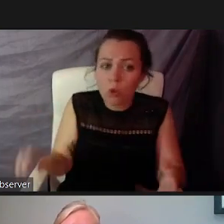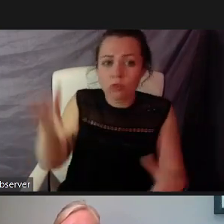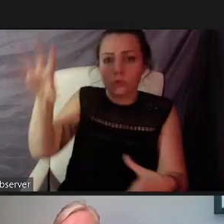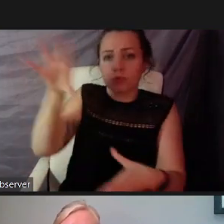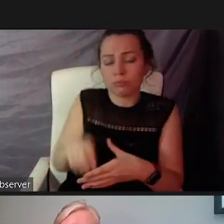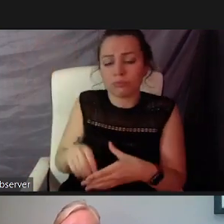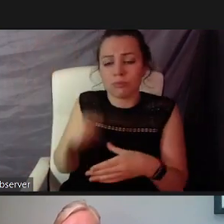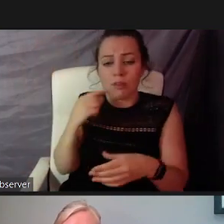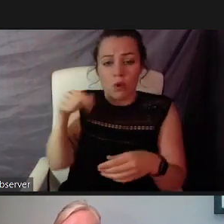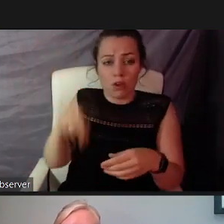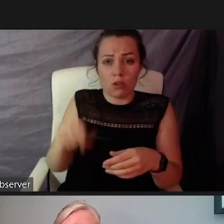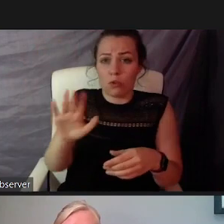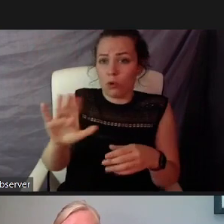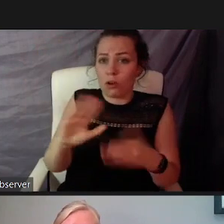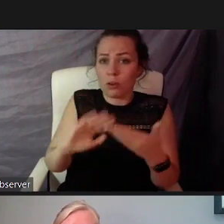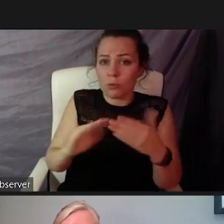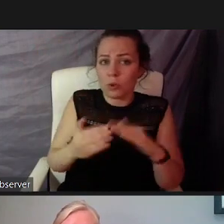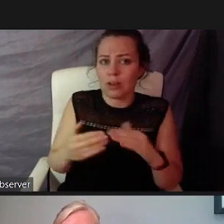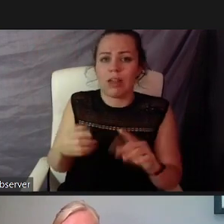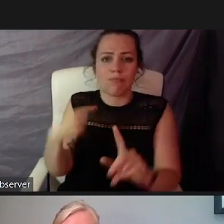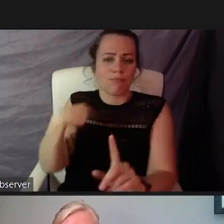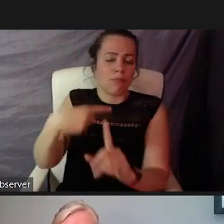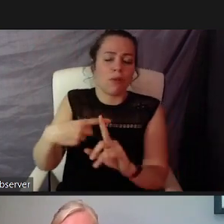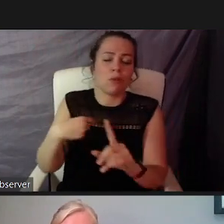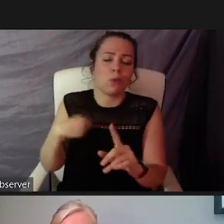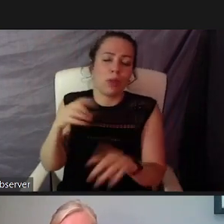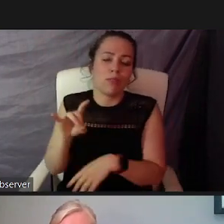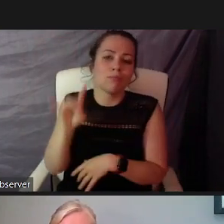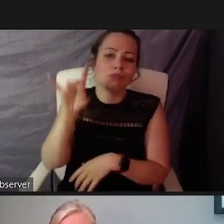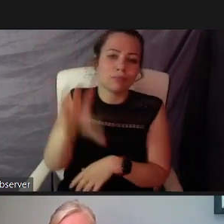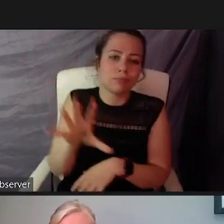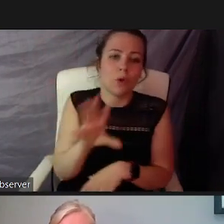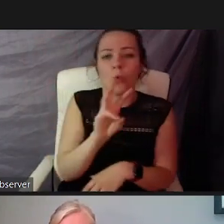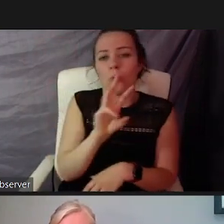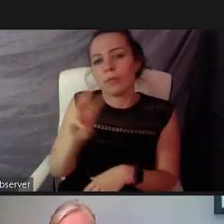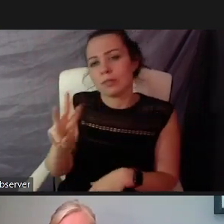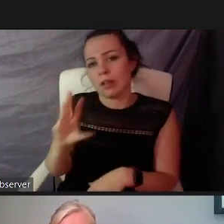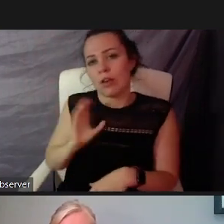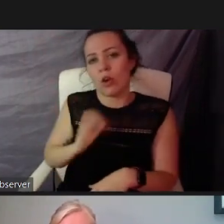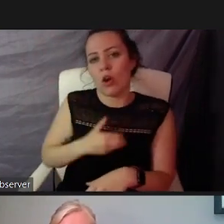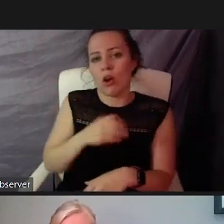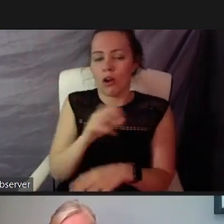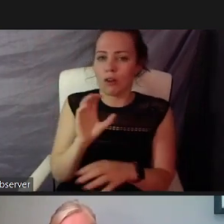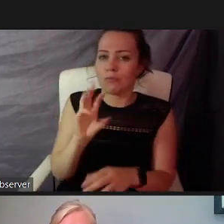WHO website, which will give you some tips on the kinds of things that you can do to tackle stigma.